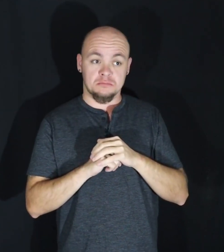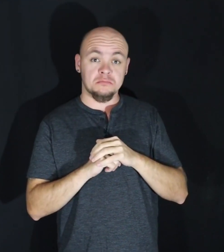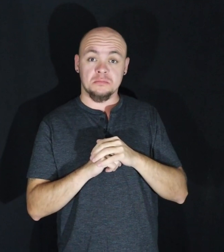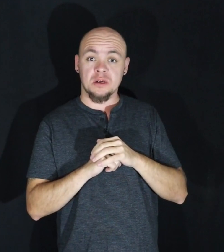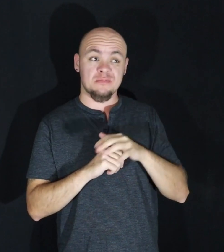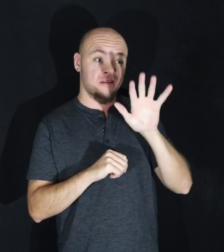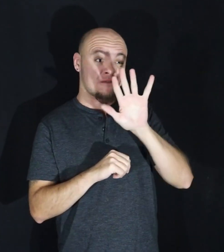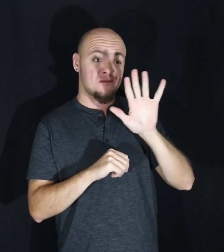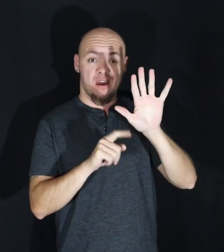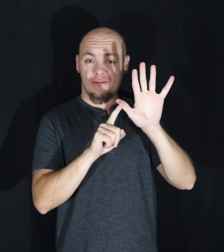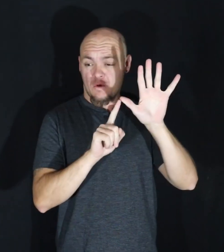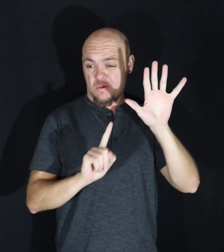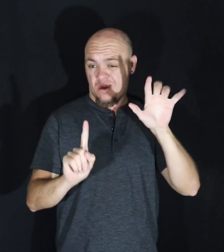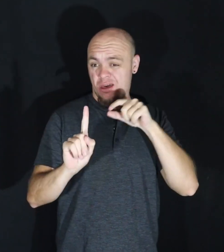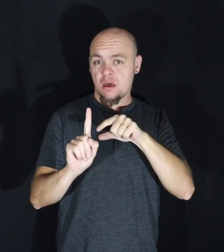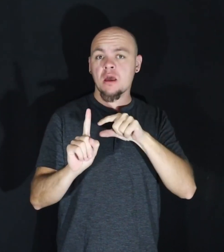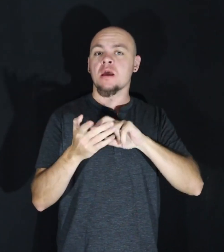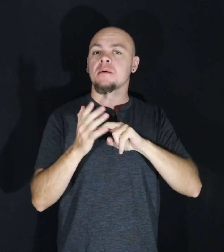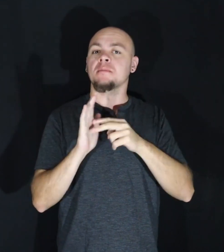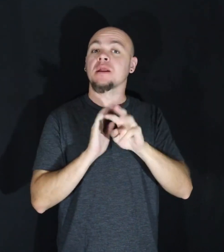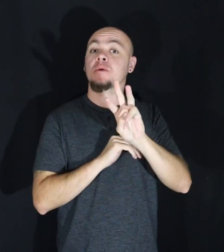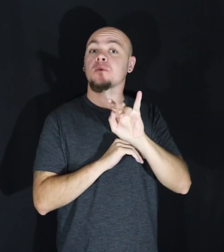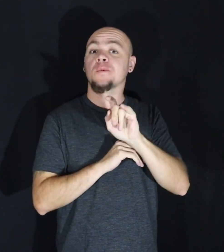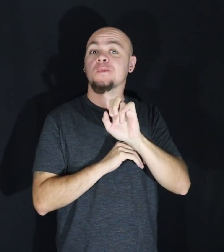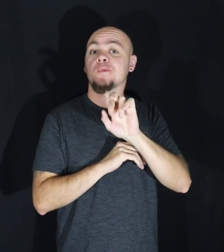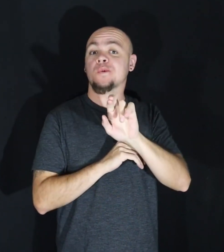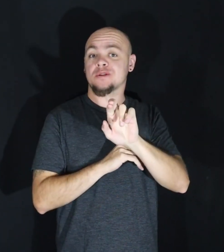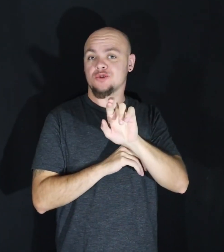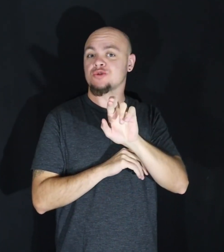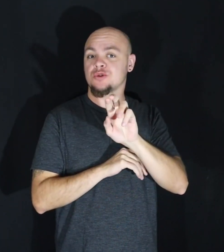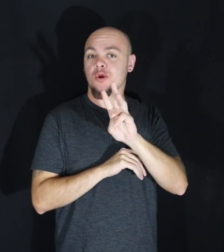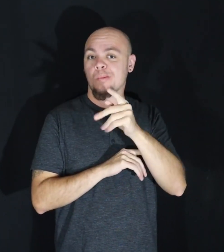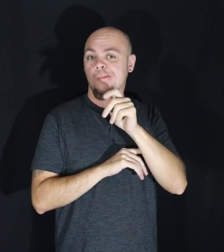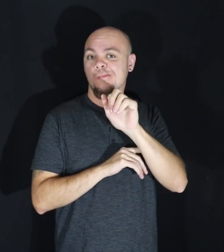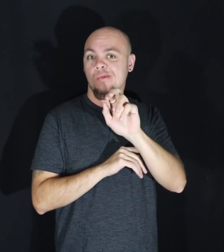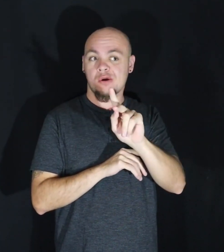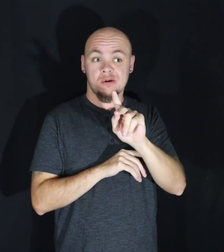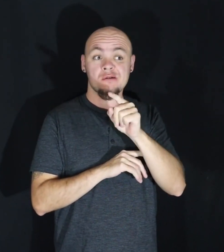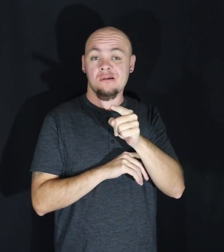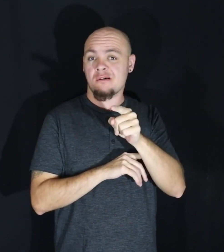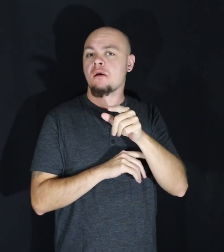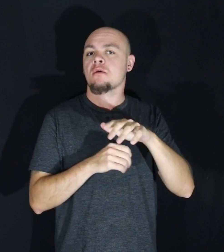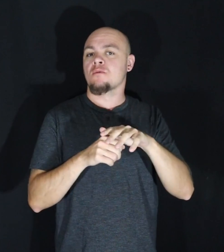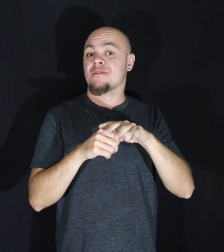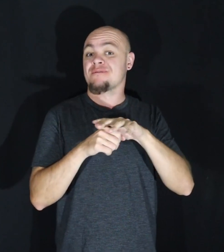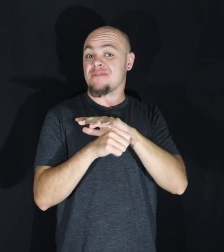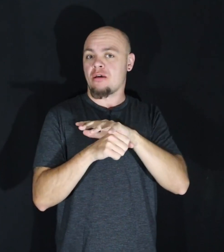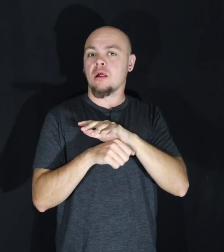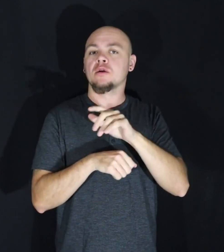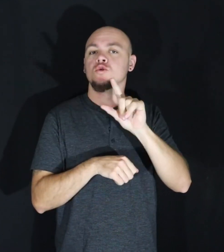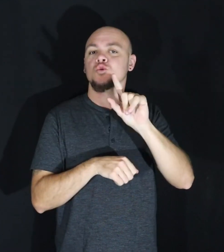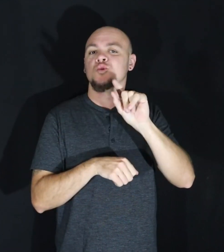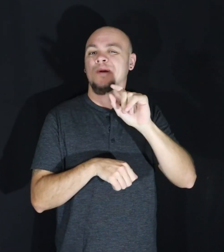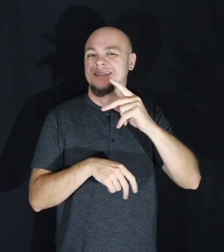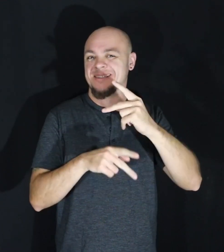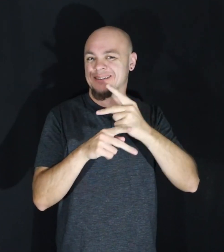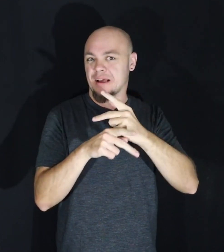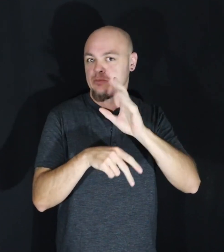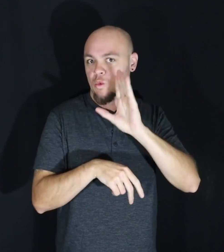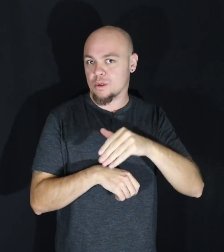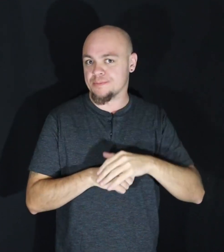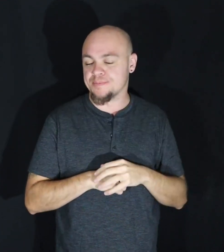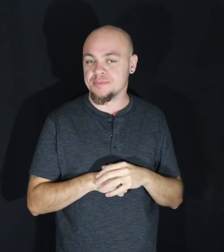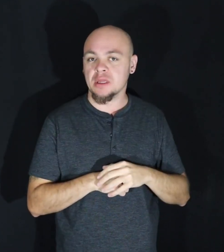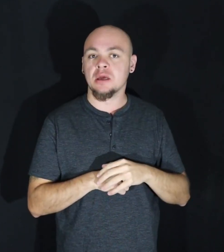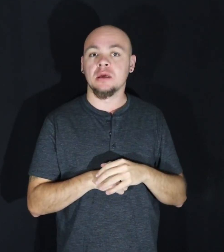National Football Stadium at Windsor Park here in Belfast more than 20 times. 1 in 10